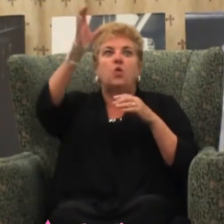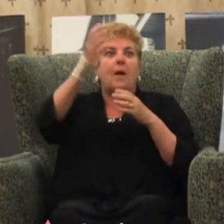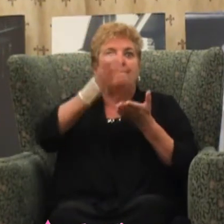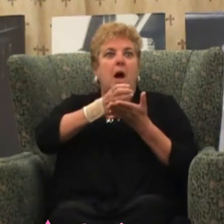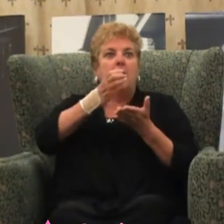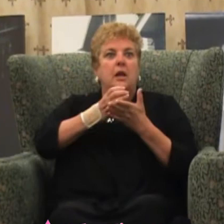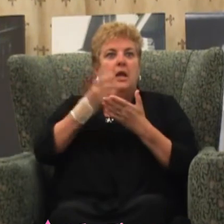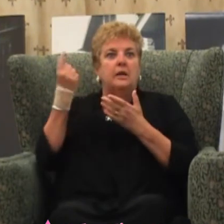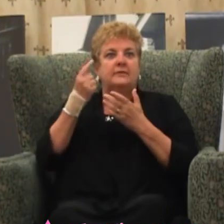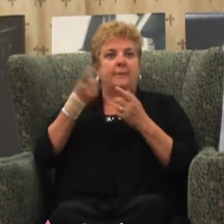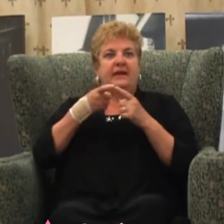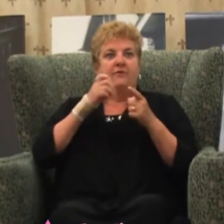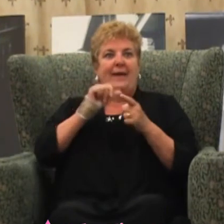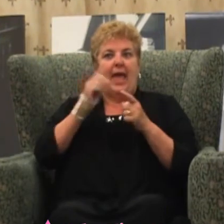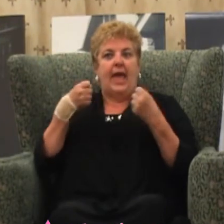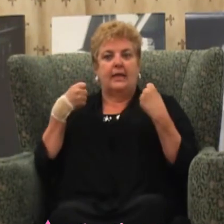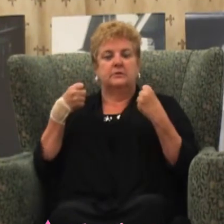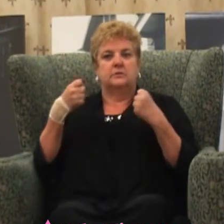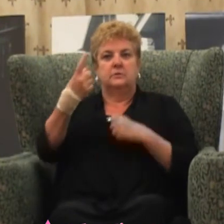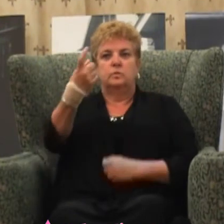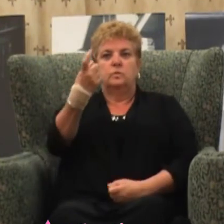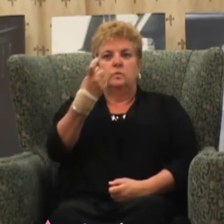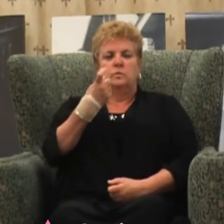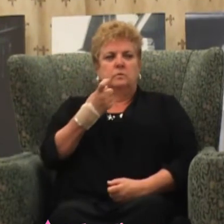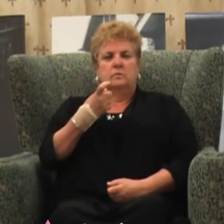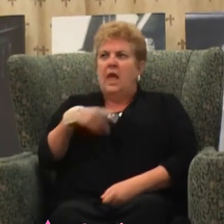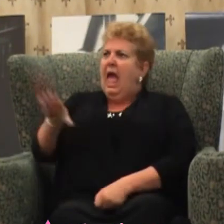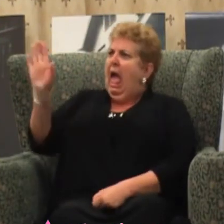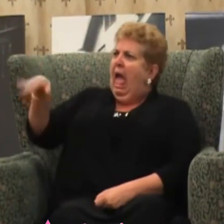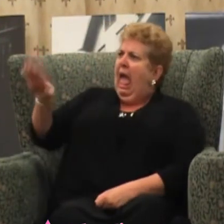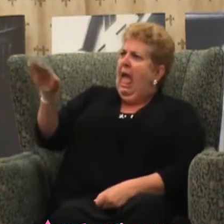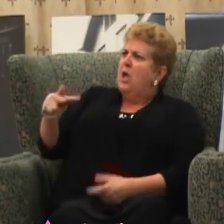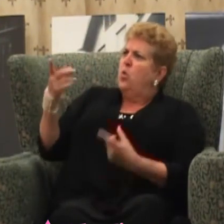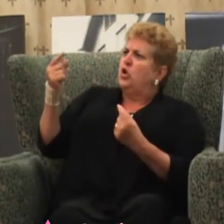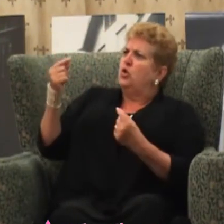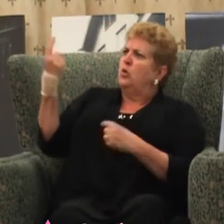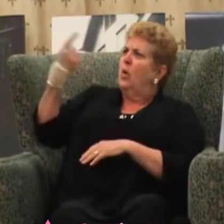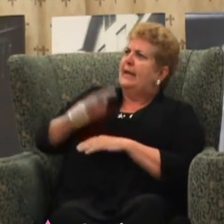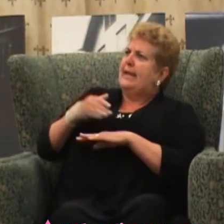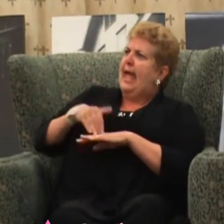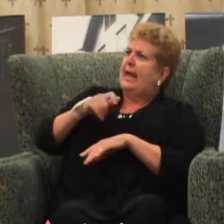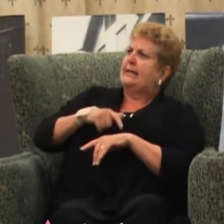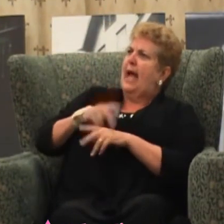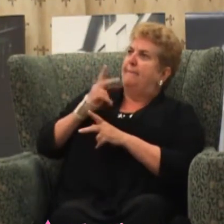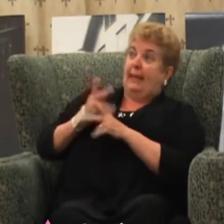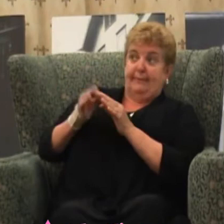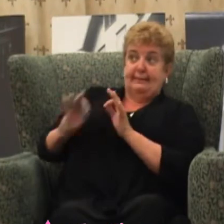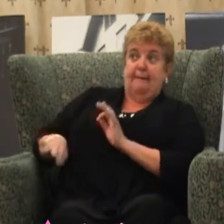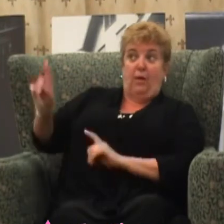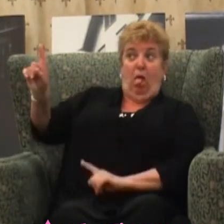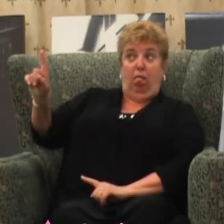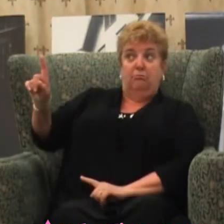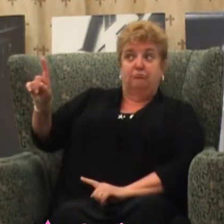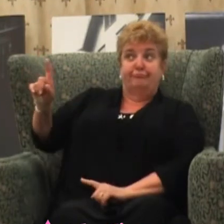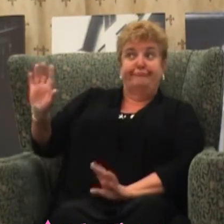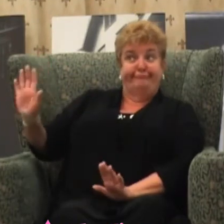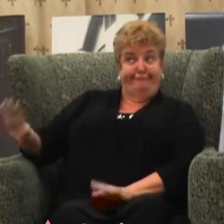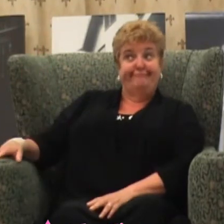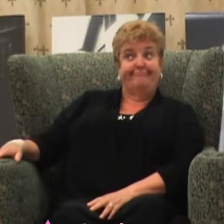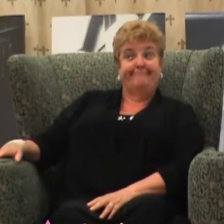cart towards me. I'm like, "Hey, one day at a time, keep it simple. Beautiful life, isn't it?"